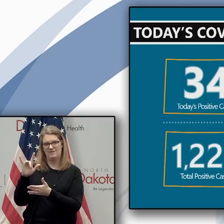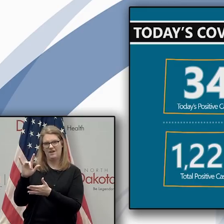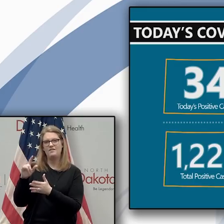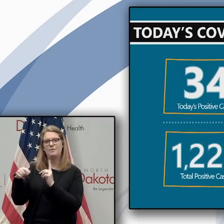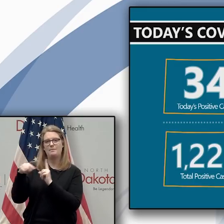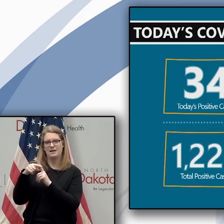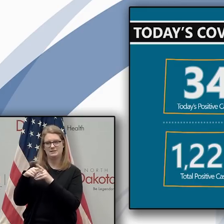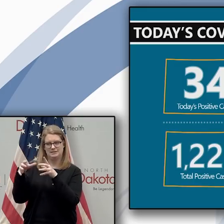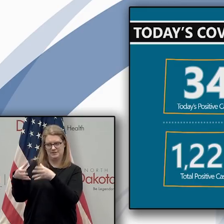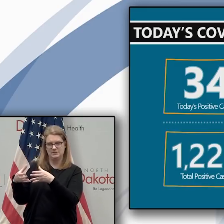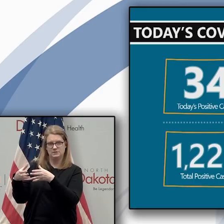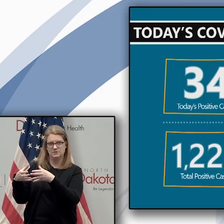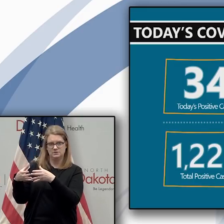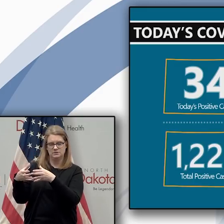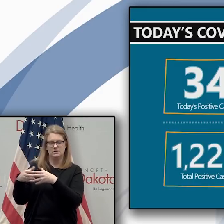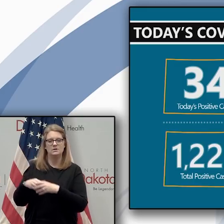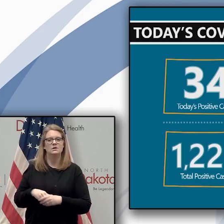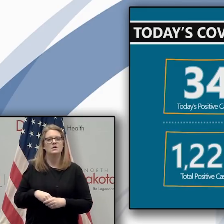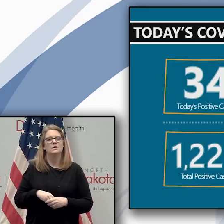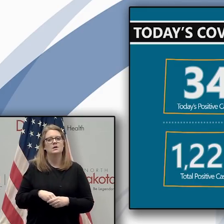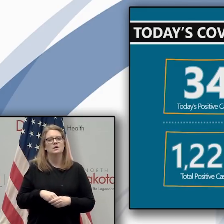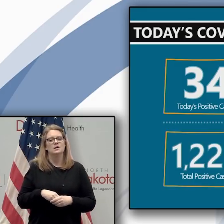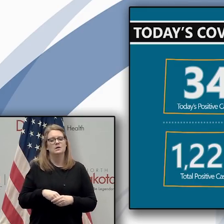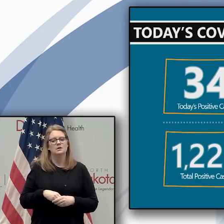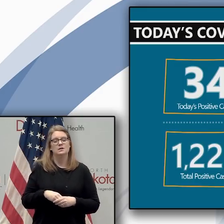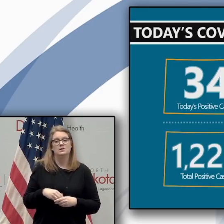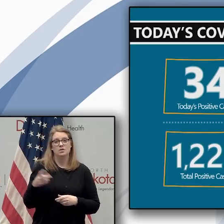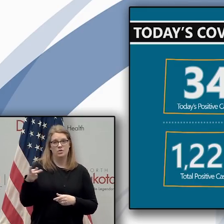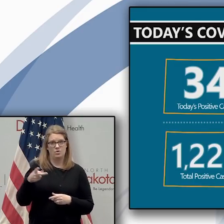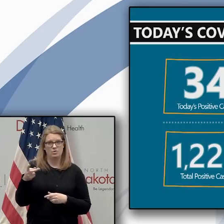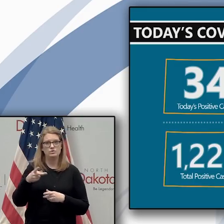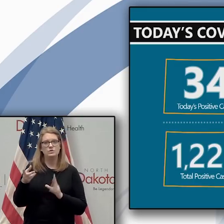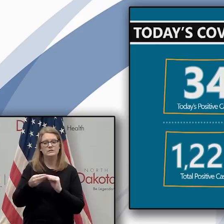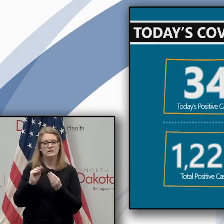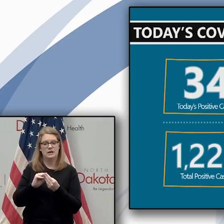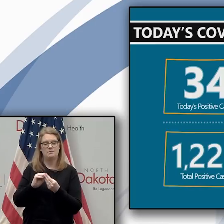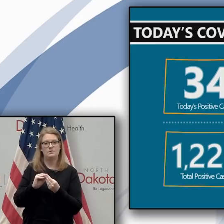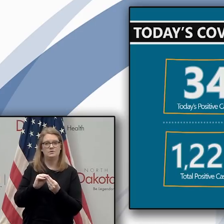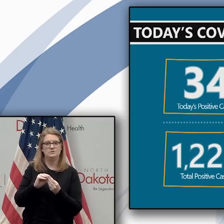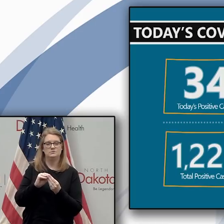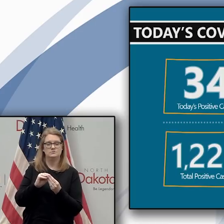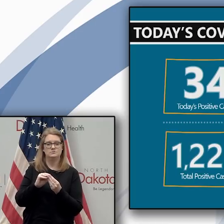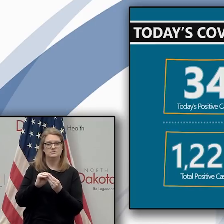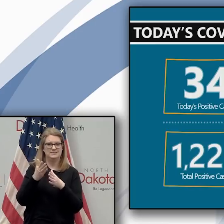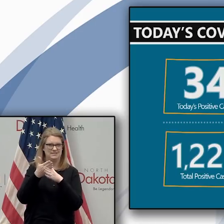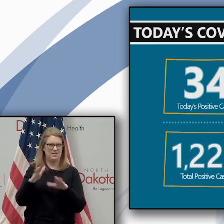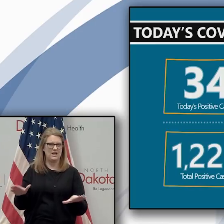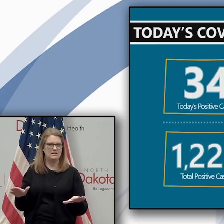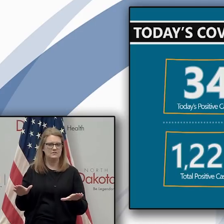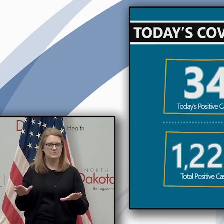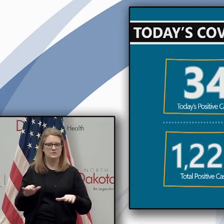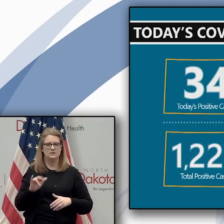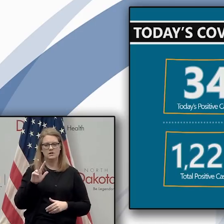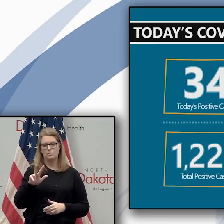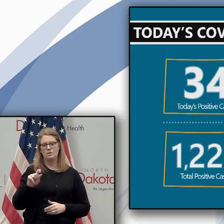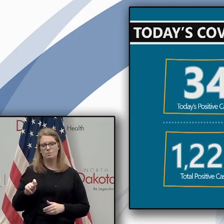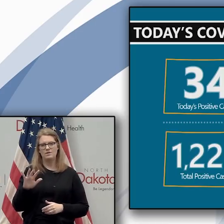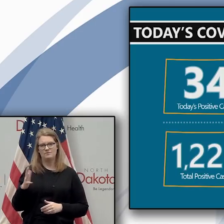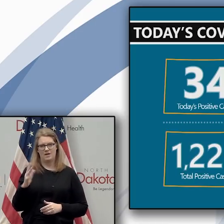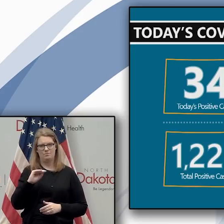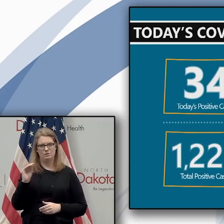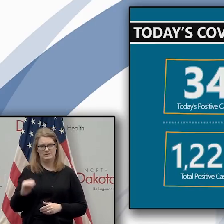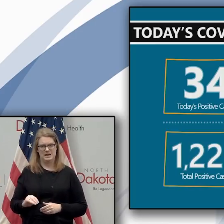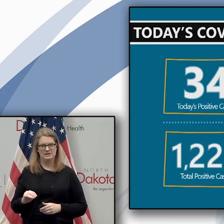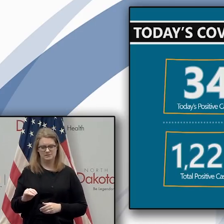1,225 positives. And if you divide those two numbers, positives over the denominator, it's